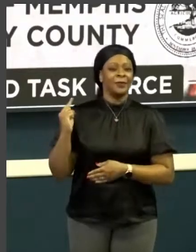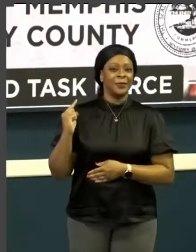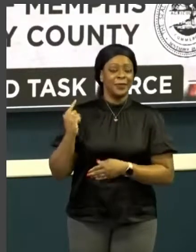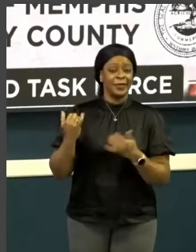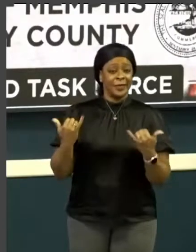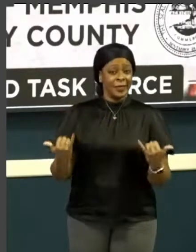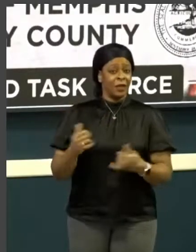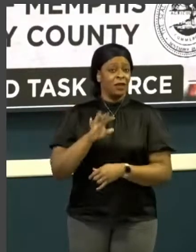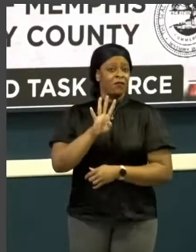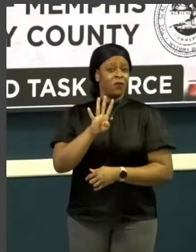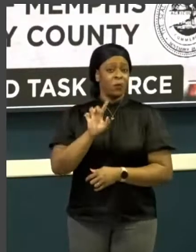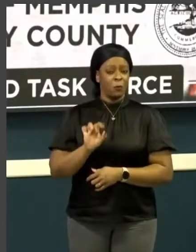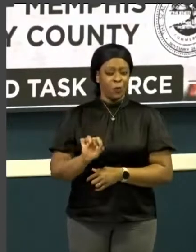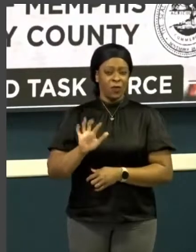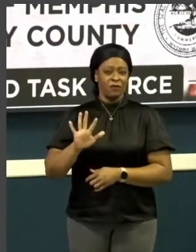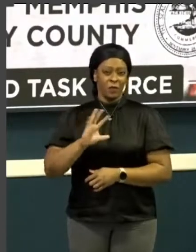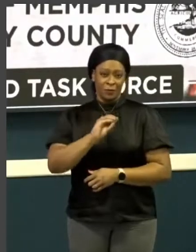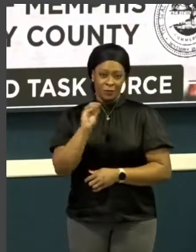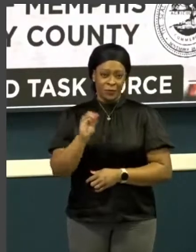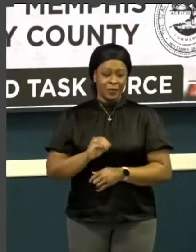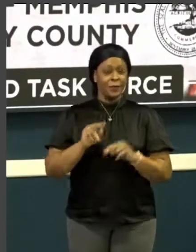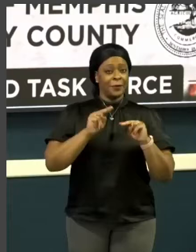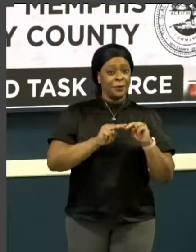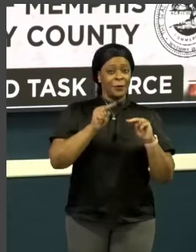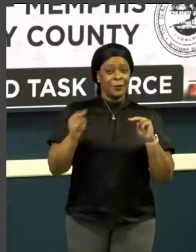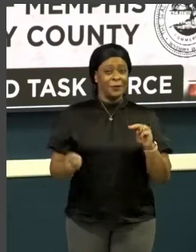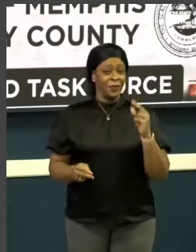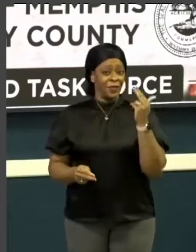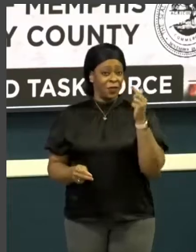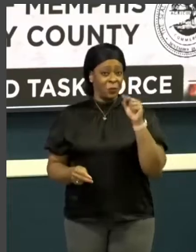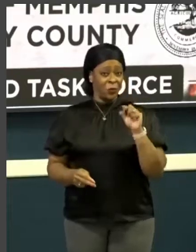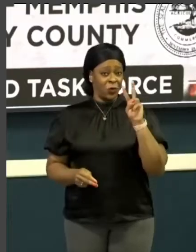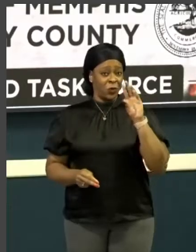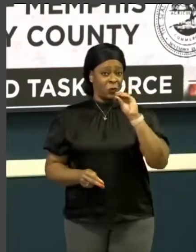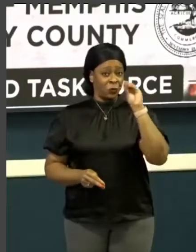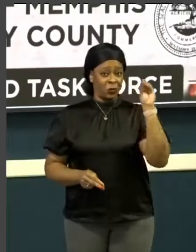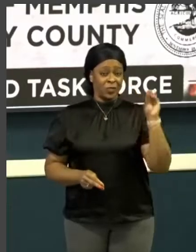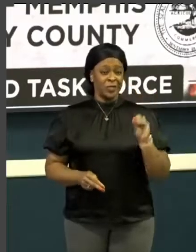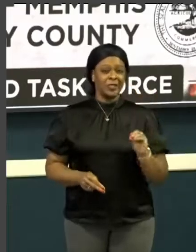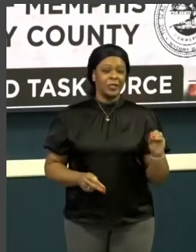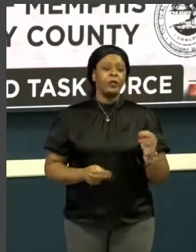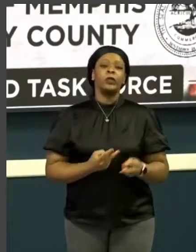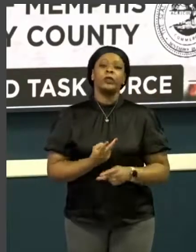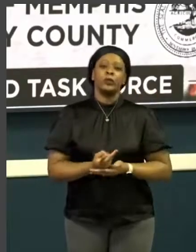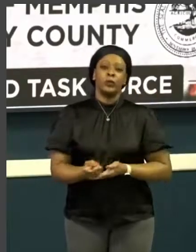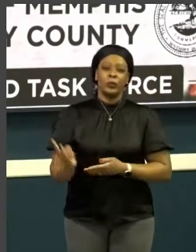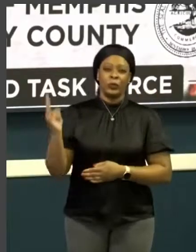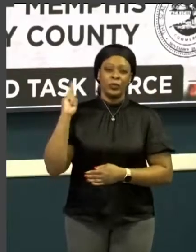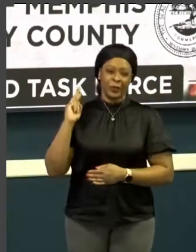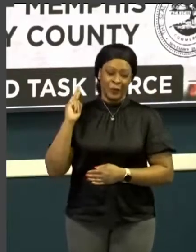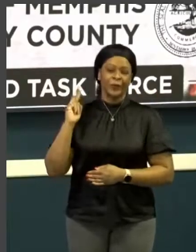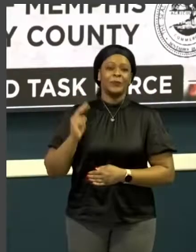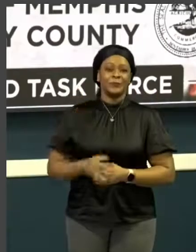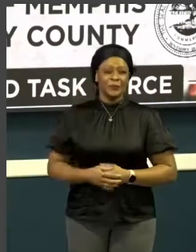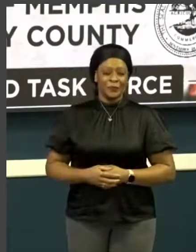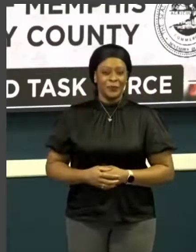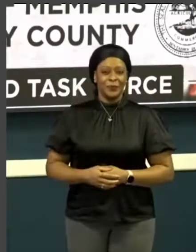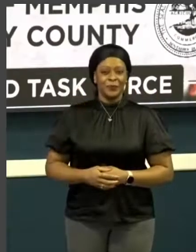now 4.5%, down from 13.2% 2 weeks ago. Next